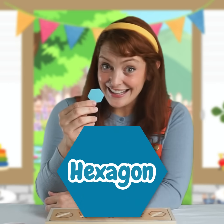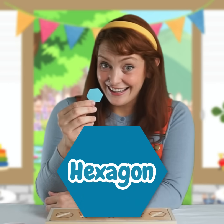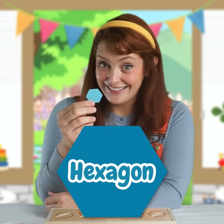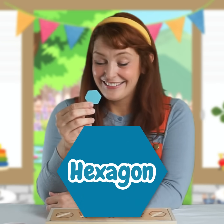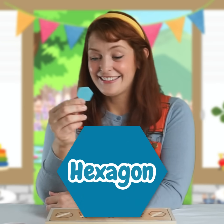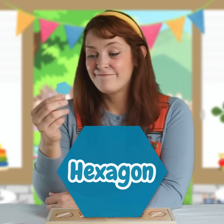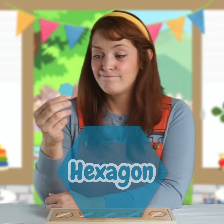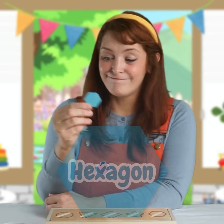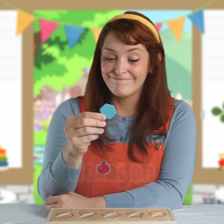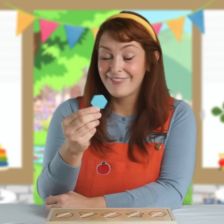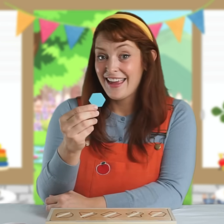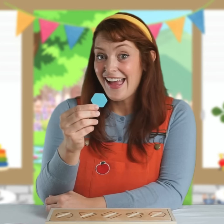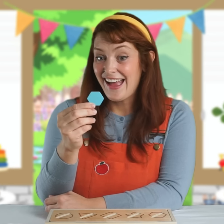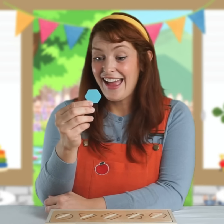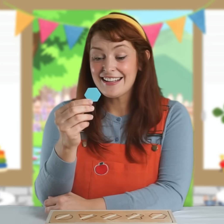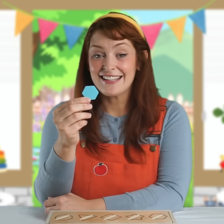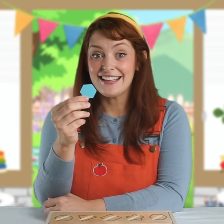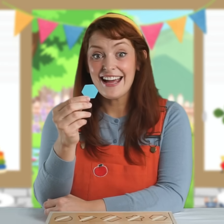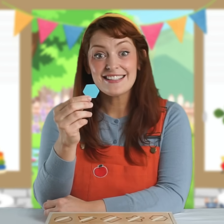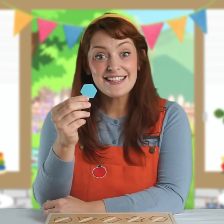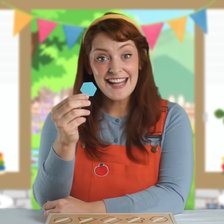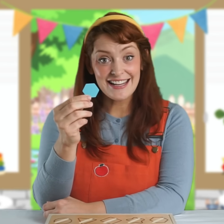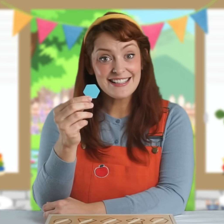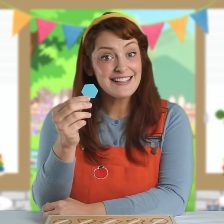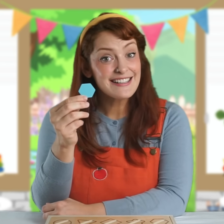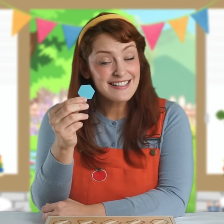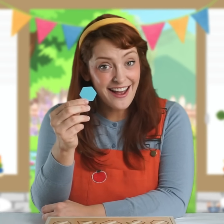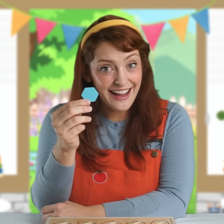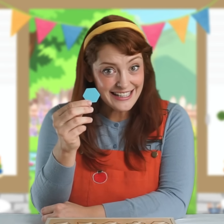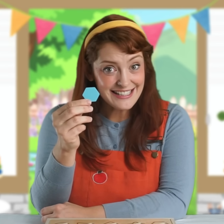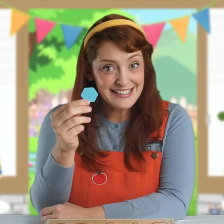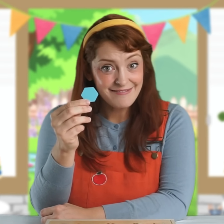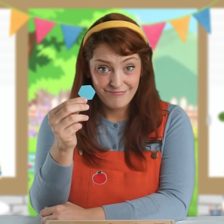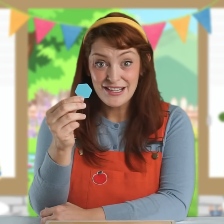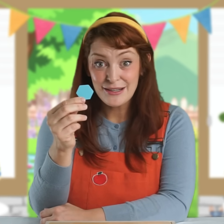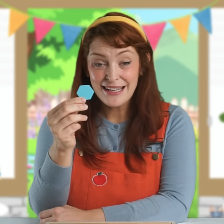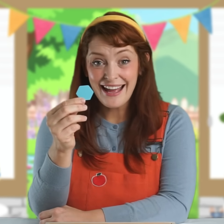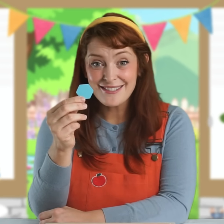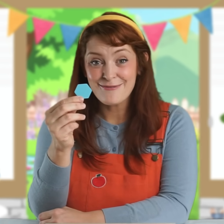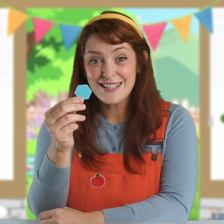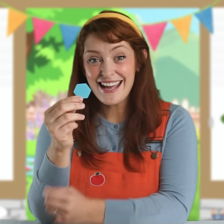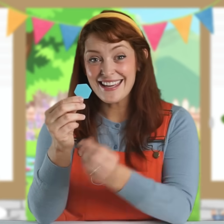Hexagon. A hexagon has 6 sides. Shall we count them together?